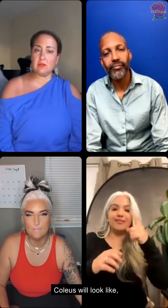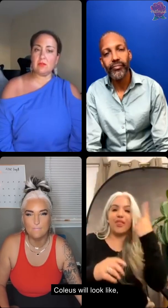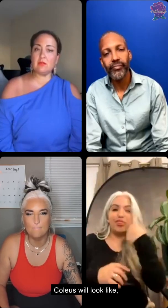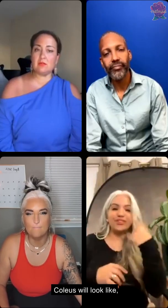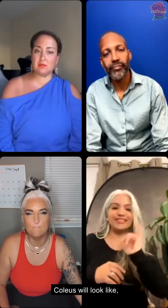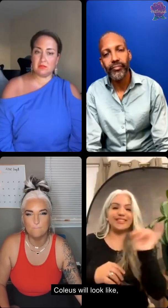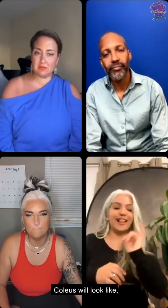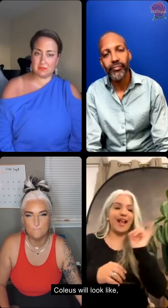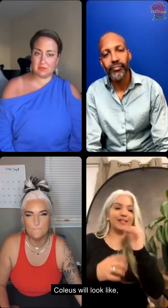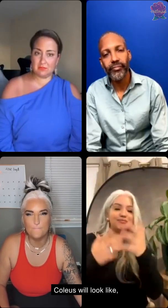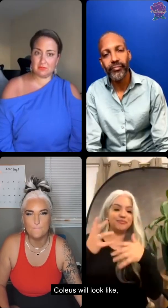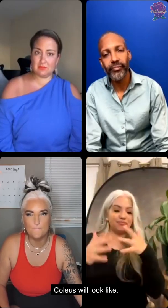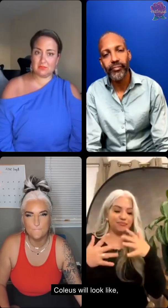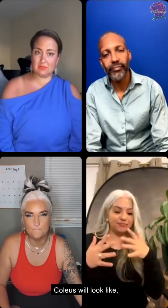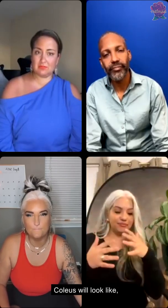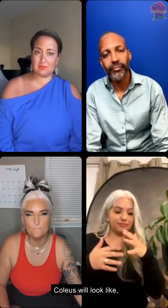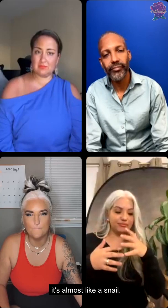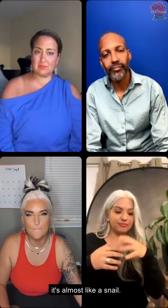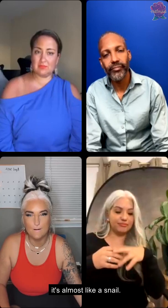cochleas will look like,